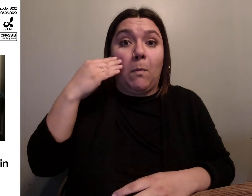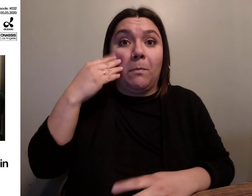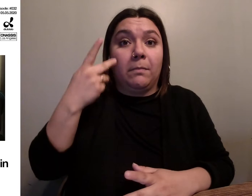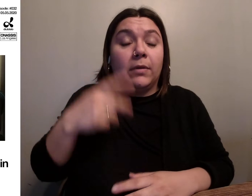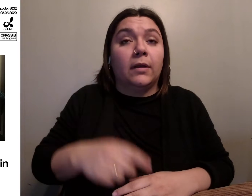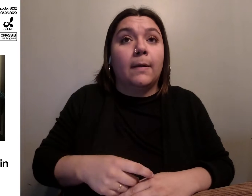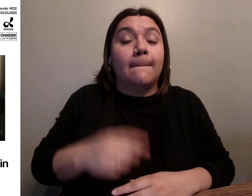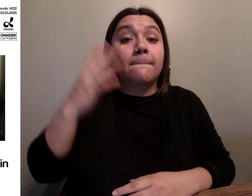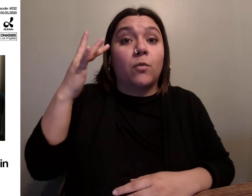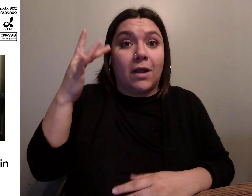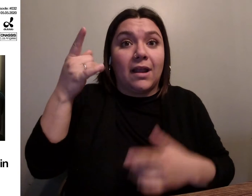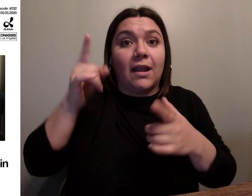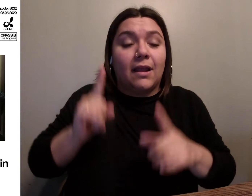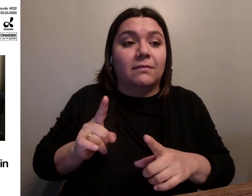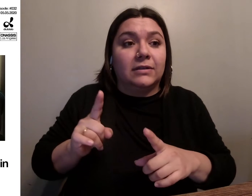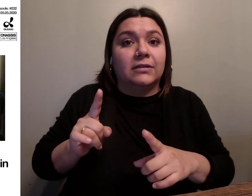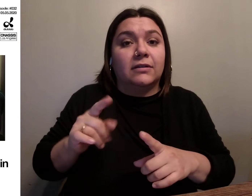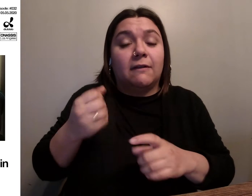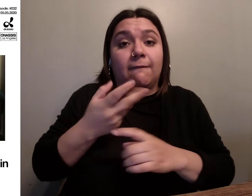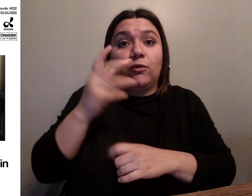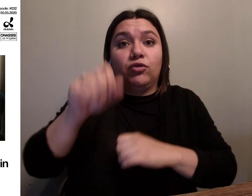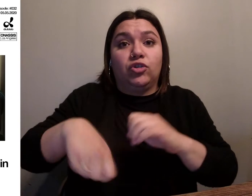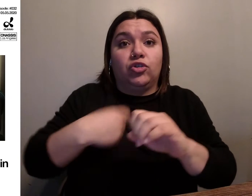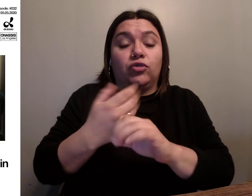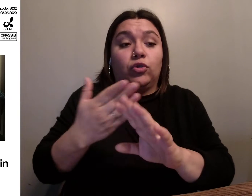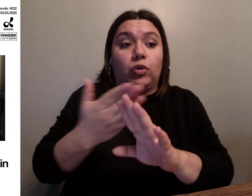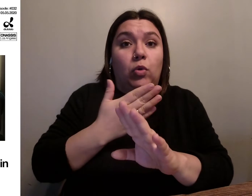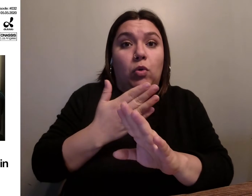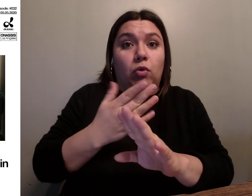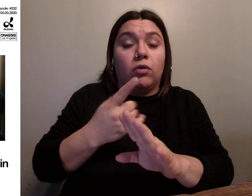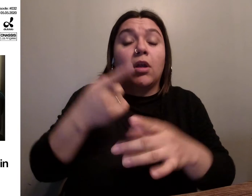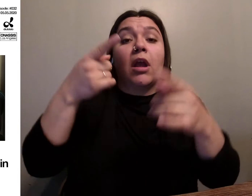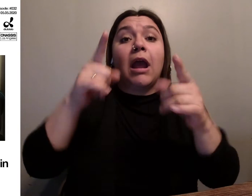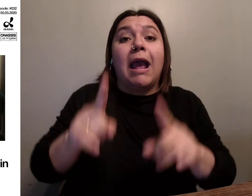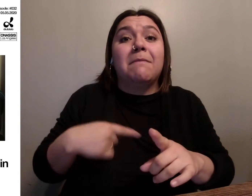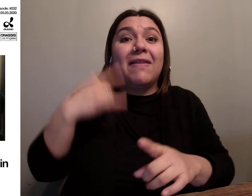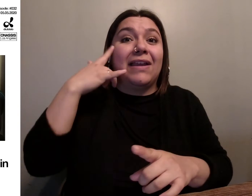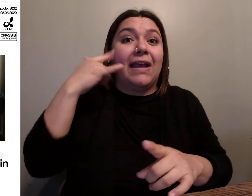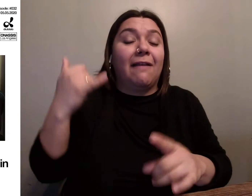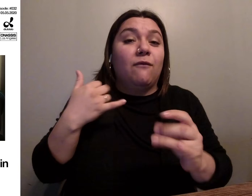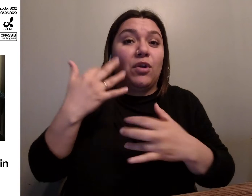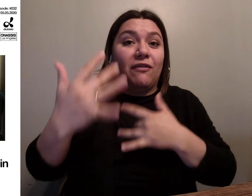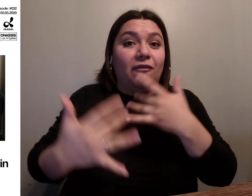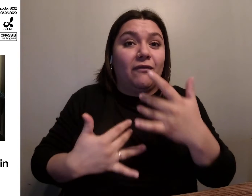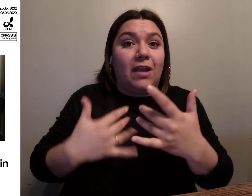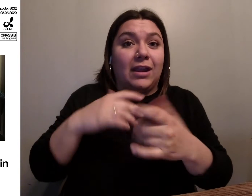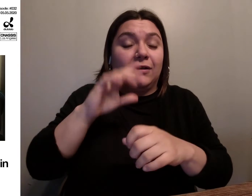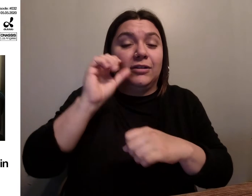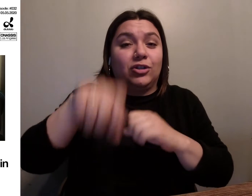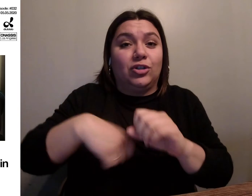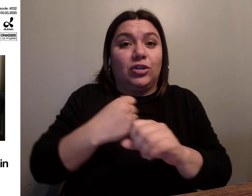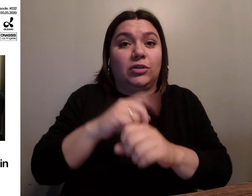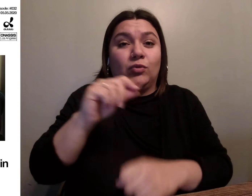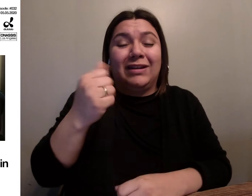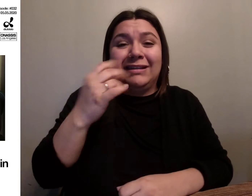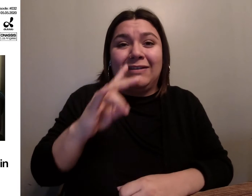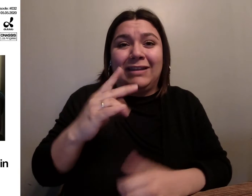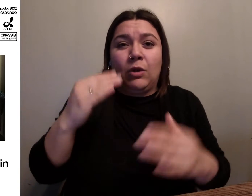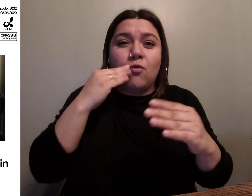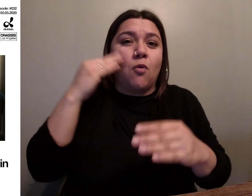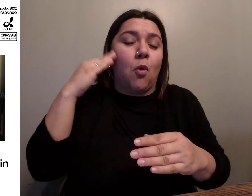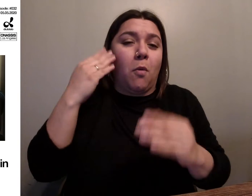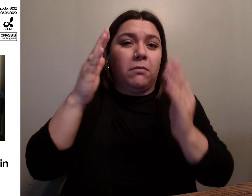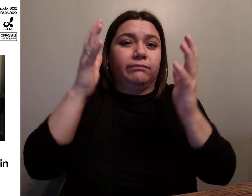by the California fires in 2017. And so we're in a temporary place now until we move into our